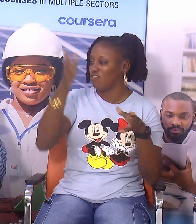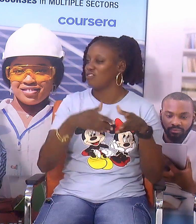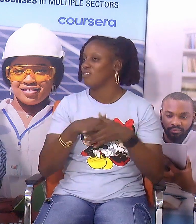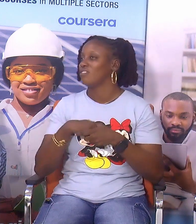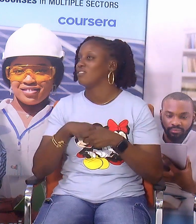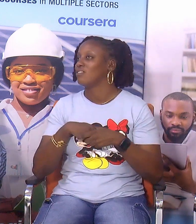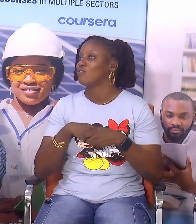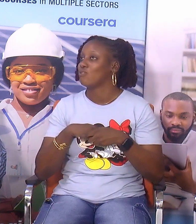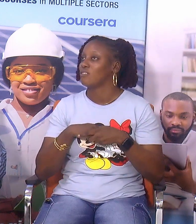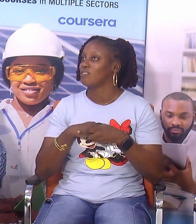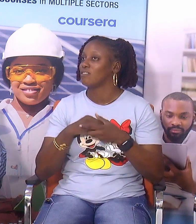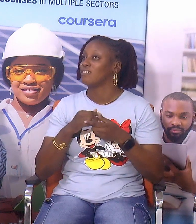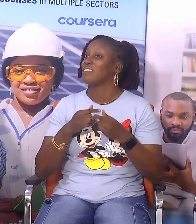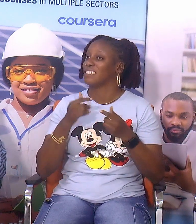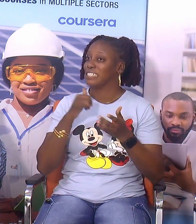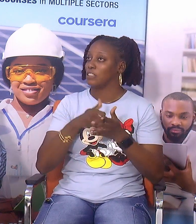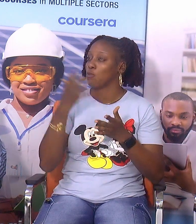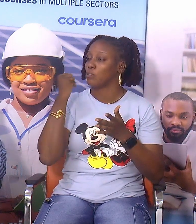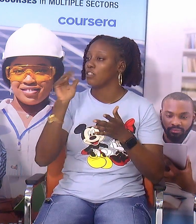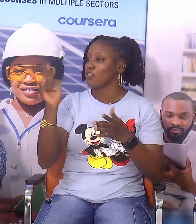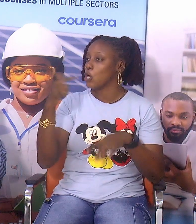different.